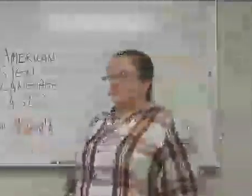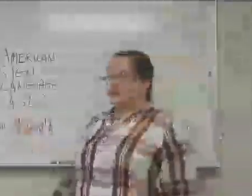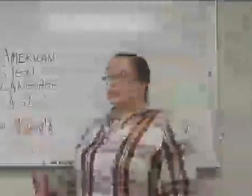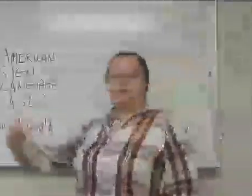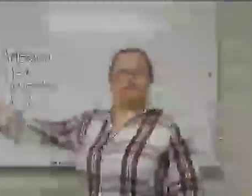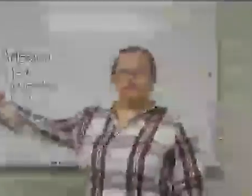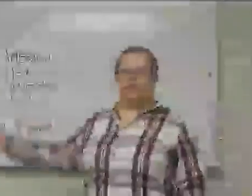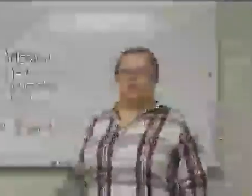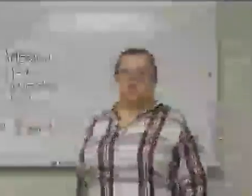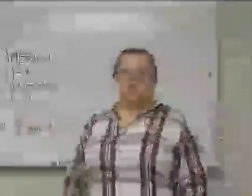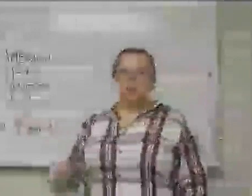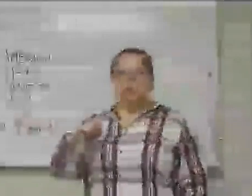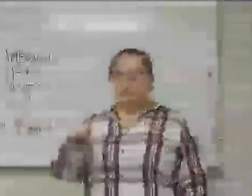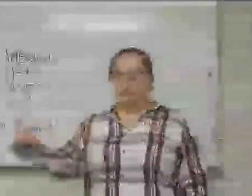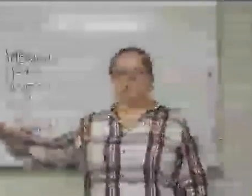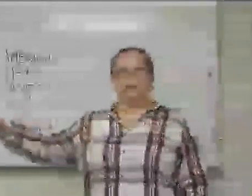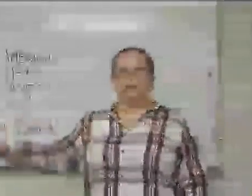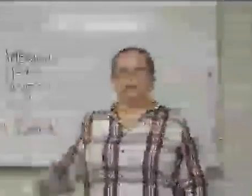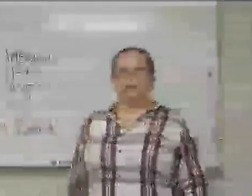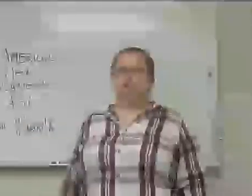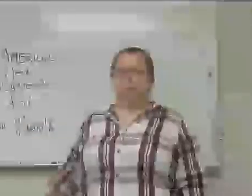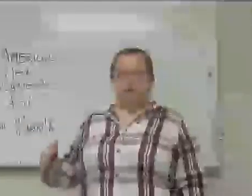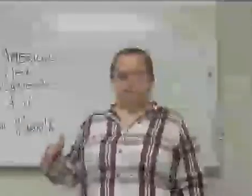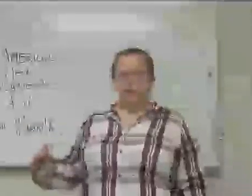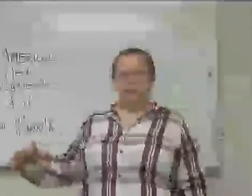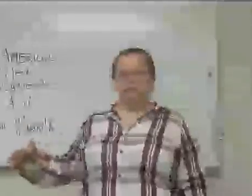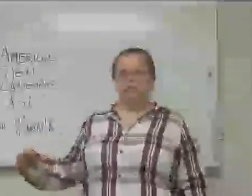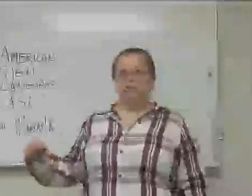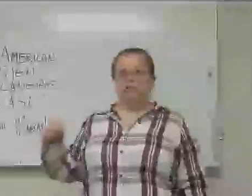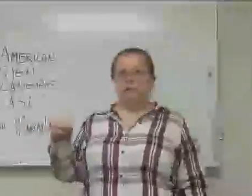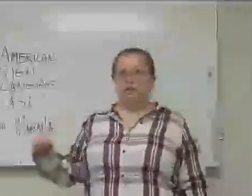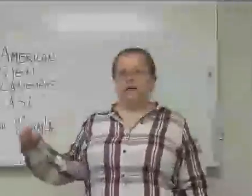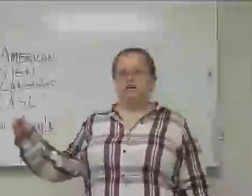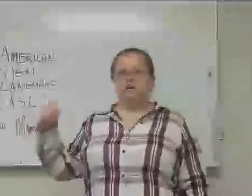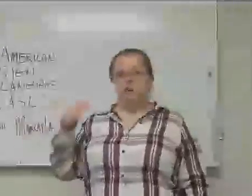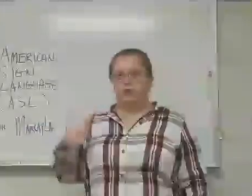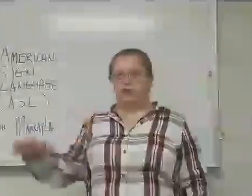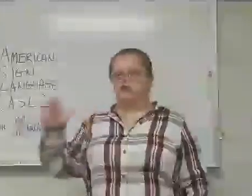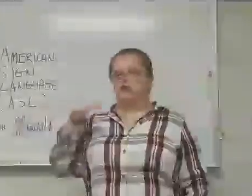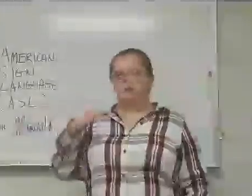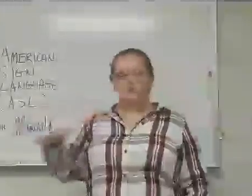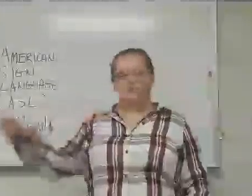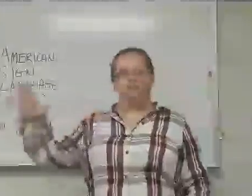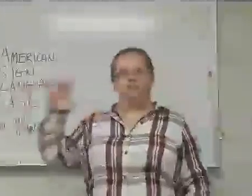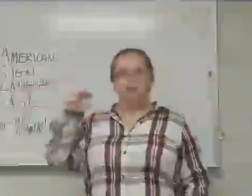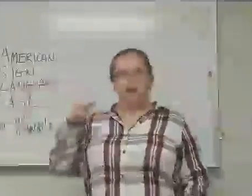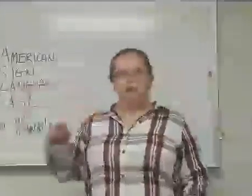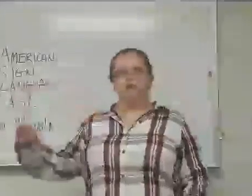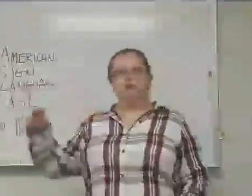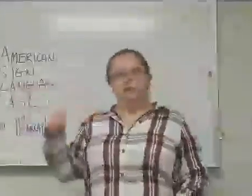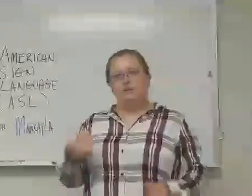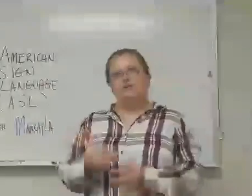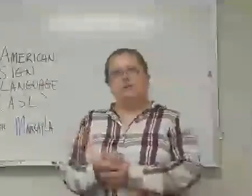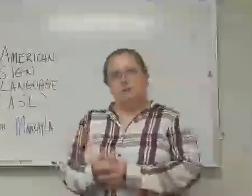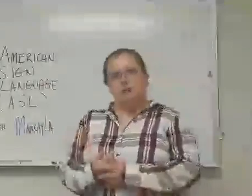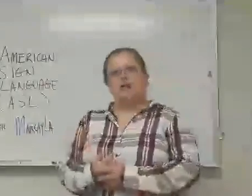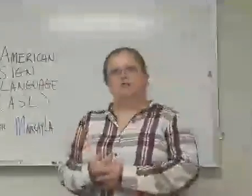like Main Street, you finger spell it out so that you're getting your hands. Oh, it's like training. It's